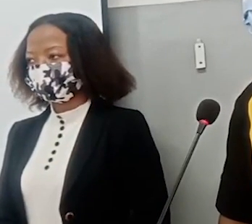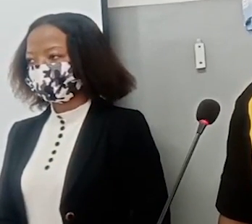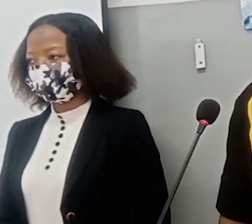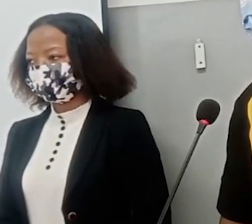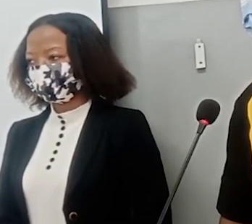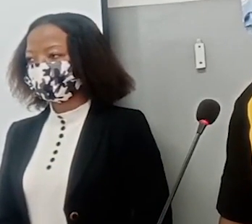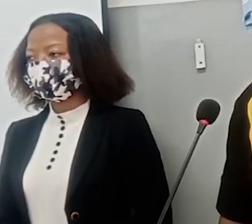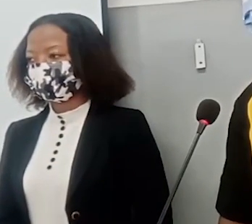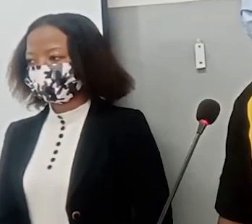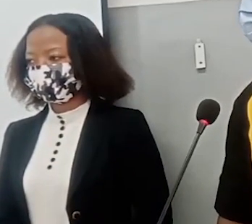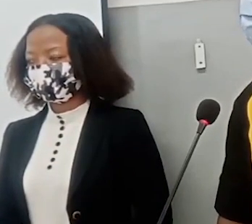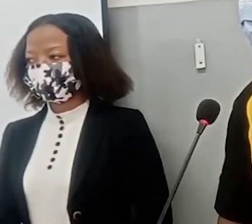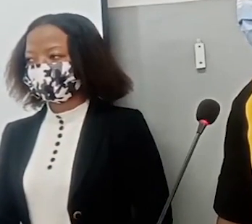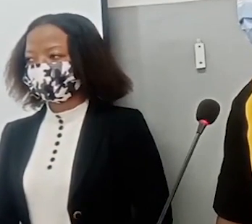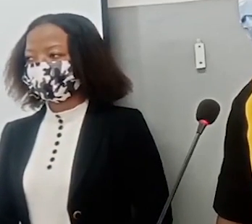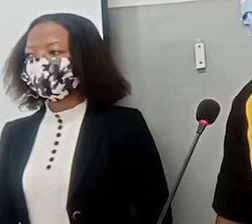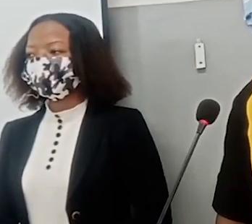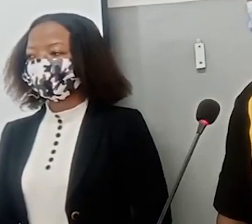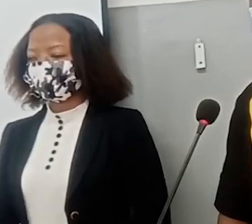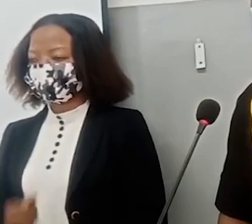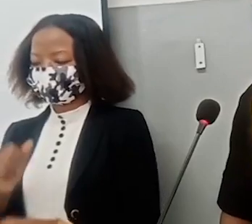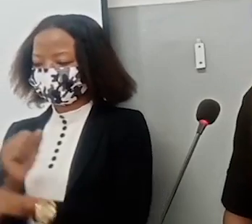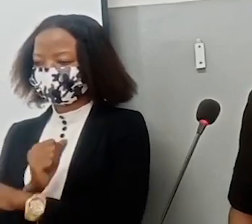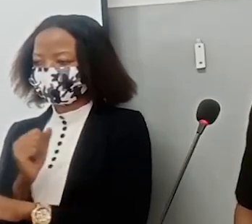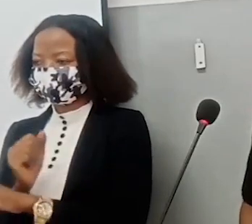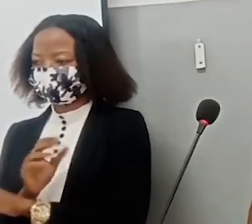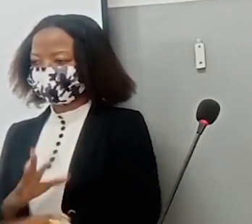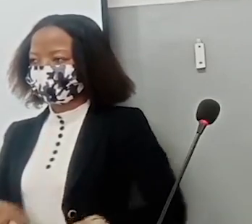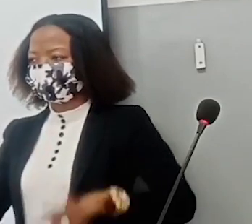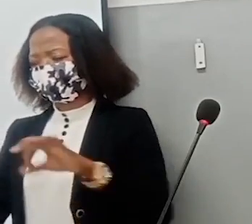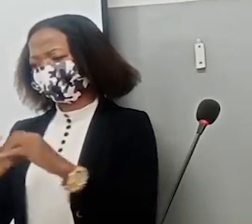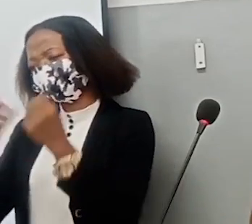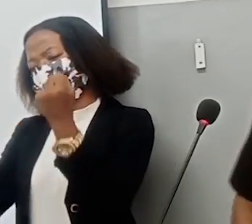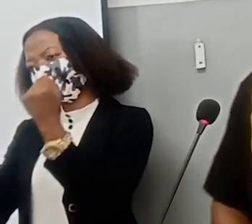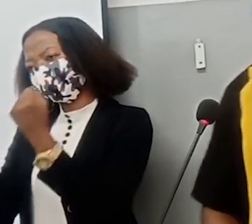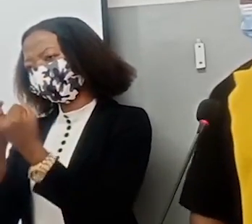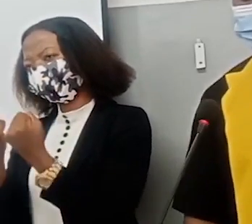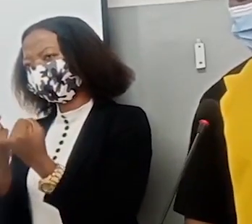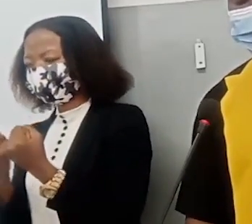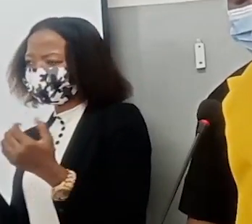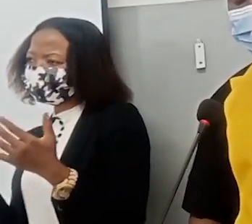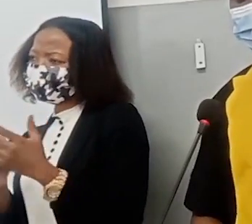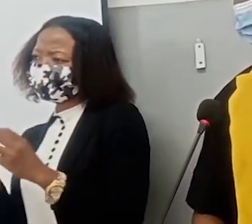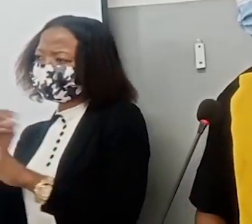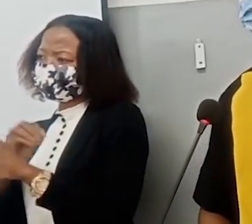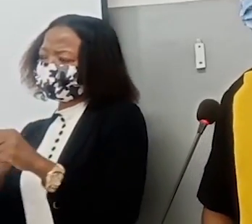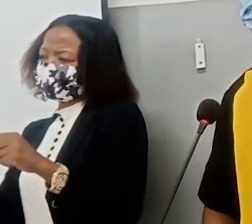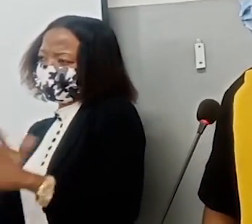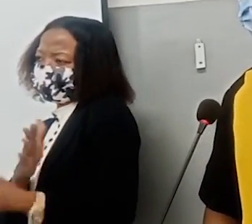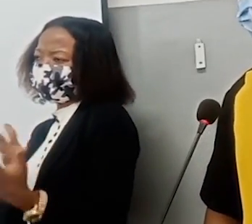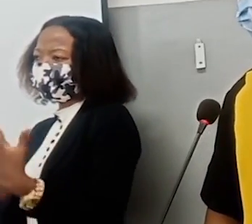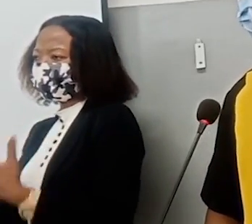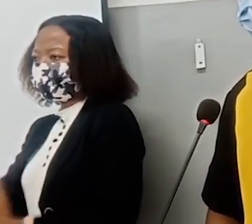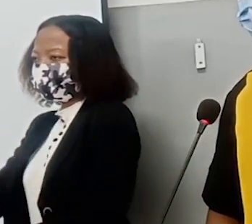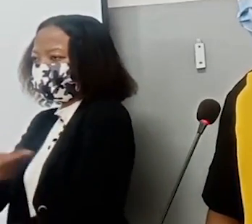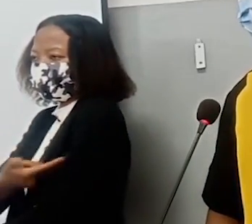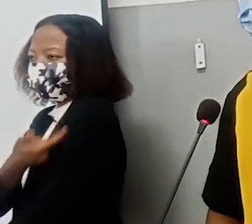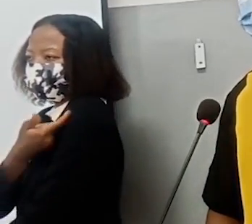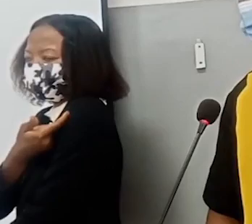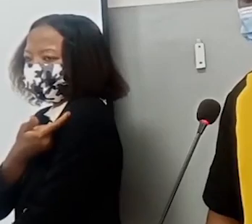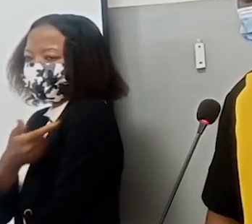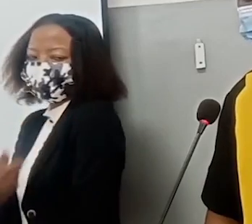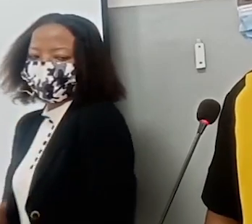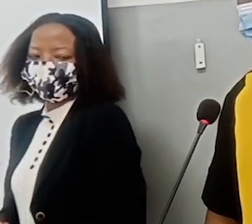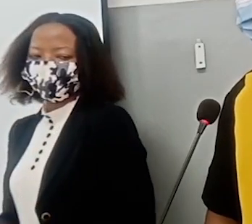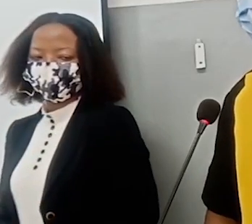Michael Jones. Michael Jones is very instrumental in the COVID-19 vaccination in Sierra Leone. So Harold